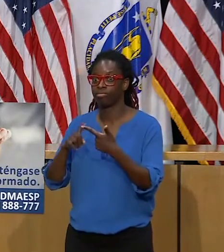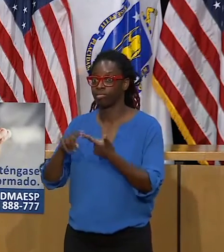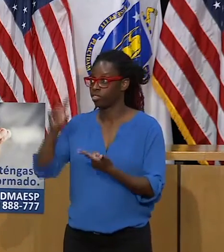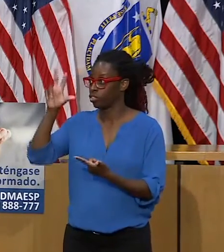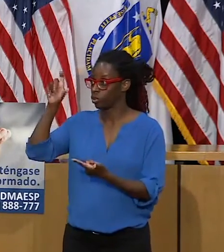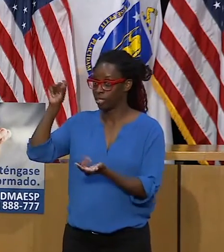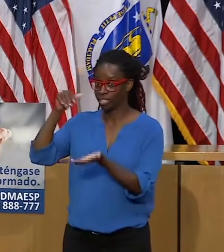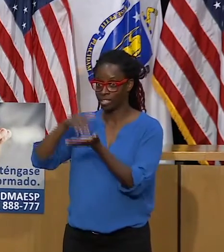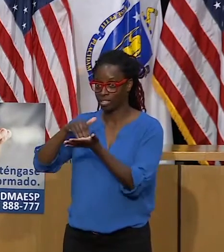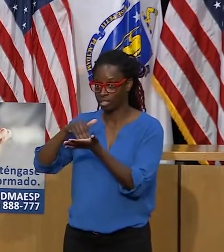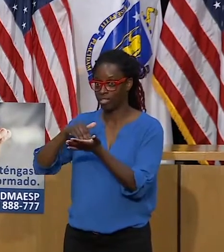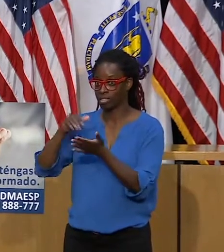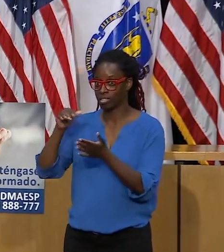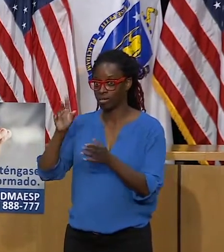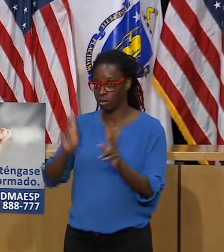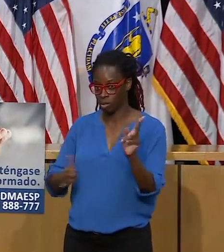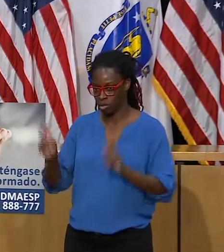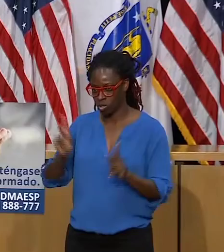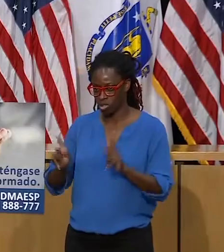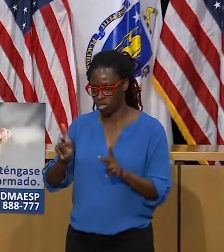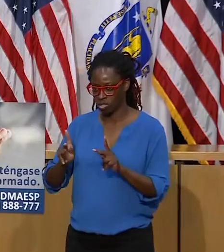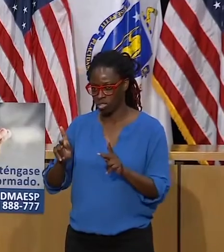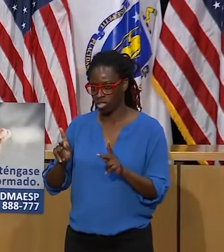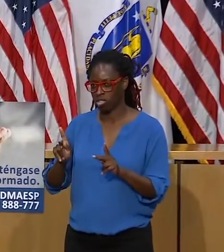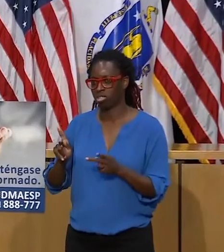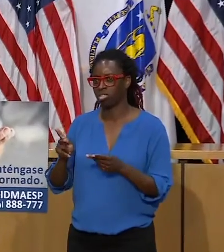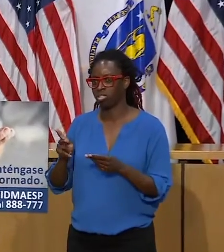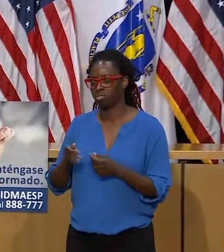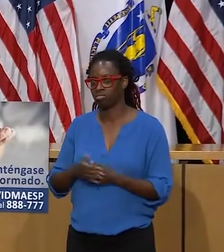DUA program, we have almost 700,000 people who are getting paid.